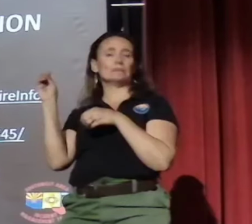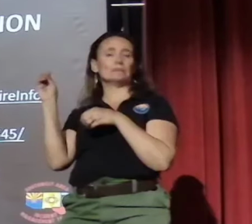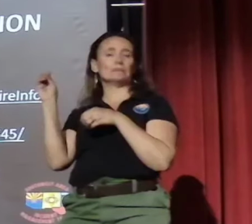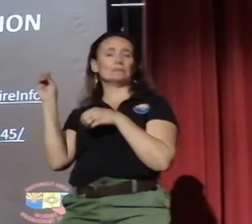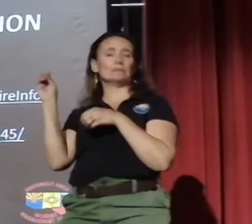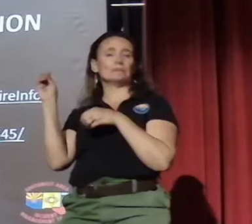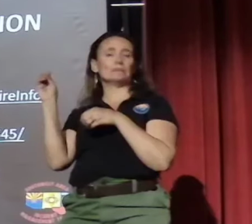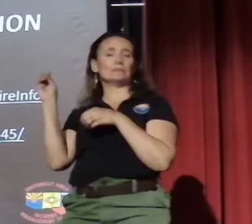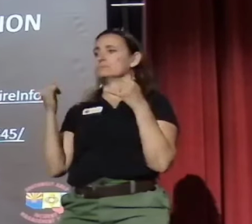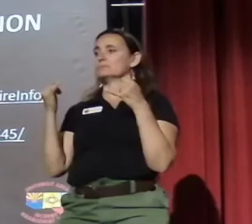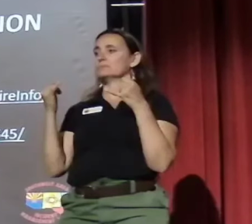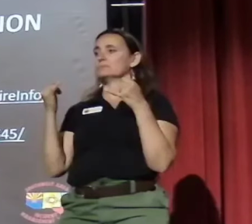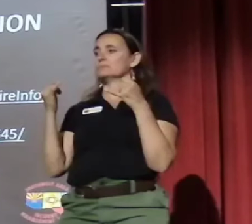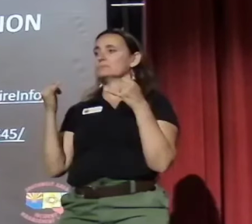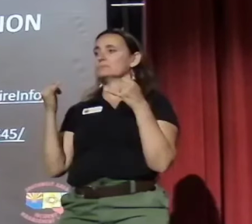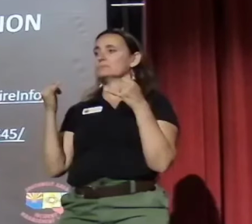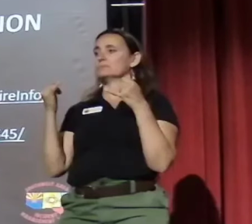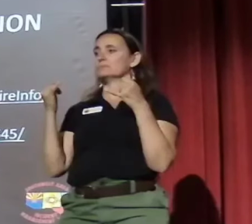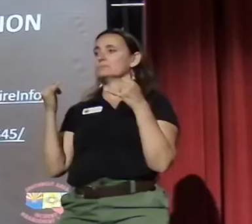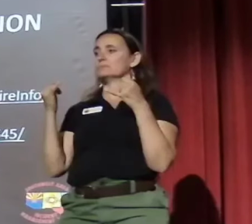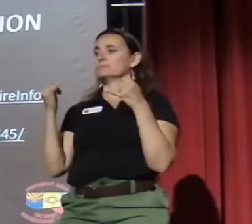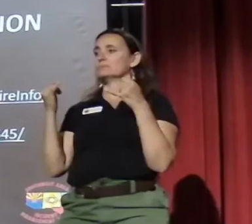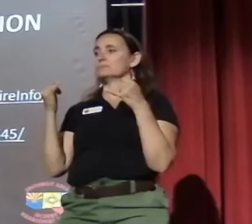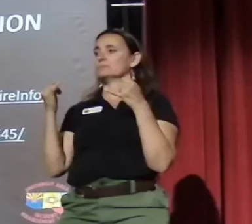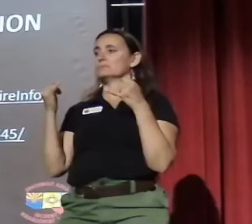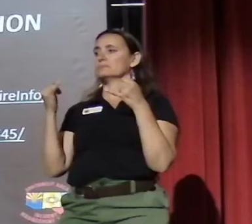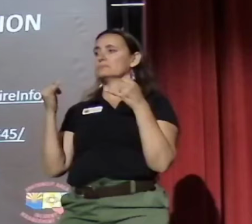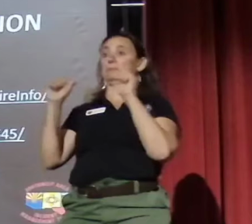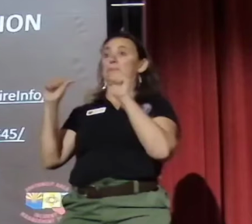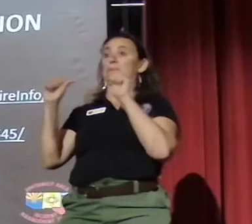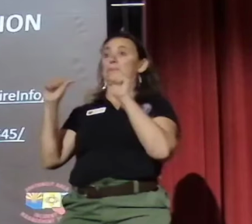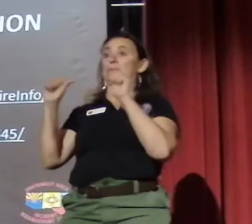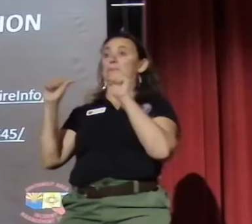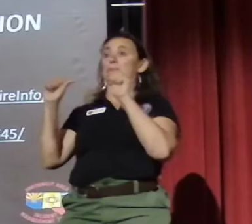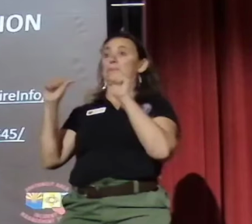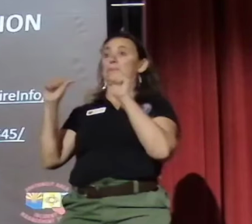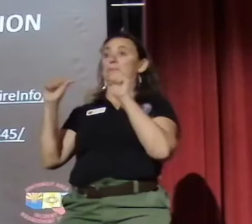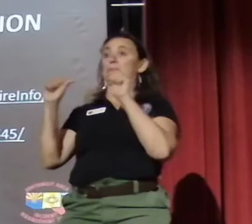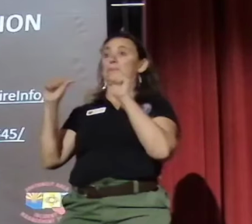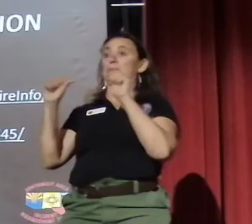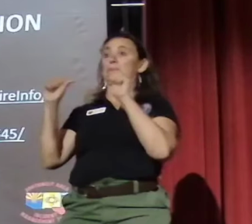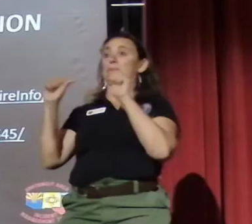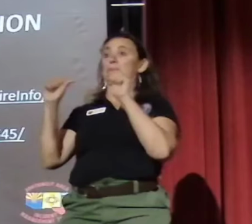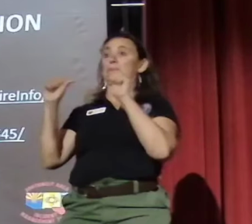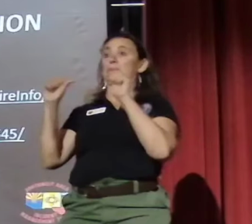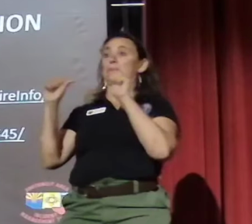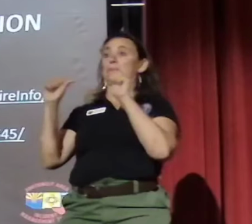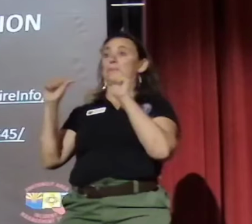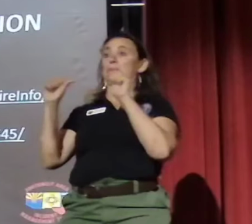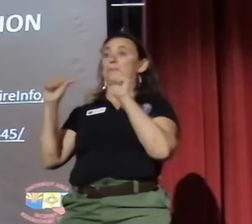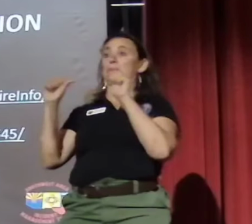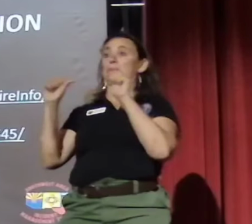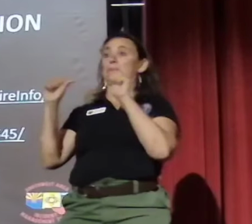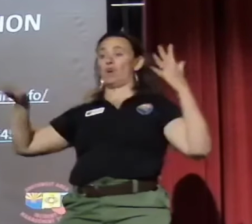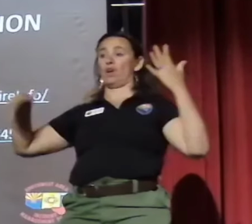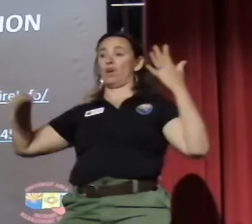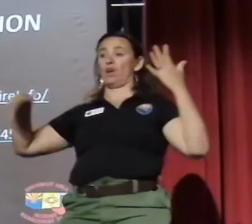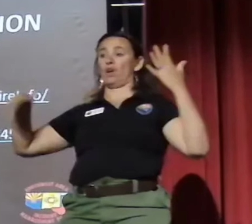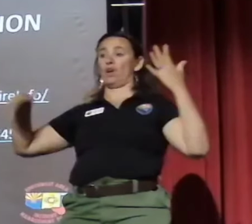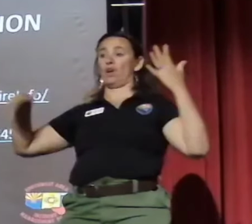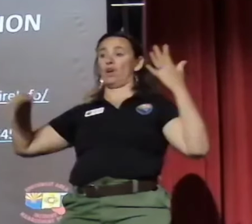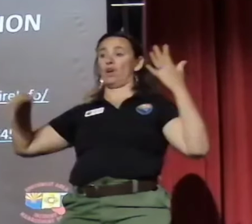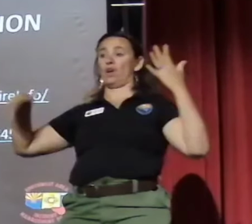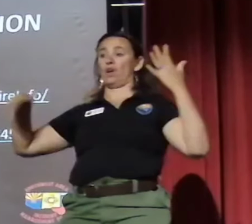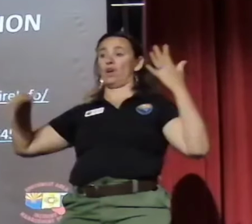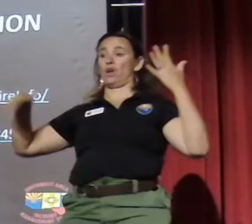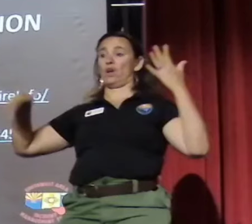have the, I'm going to guess, the capacity to go around and make sure all individual things are shut off. So I would recommend